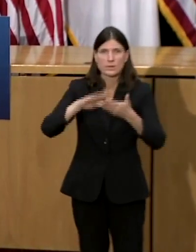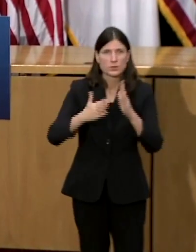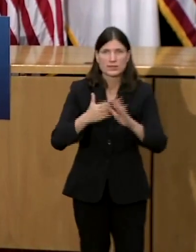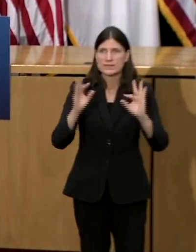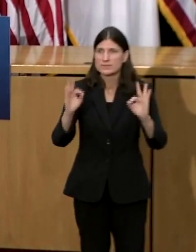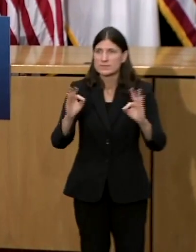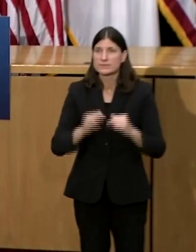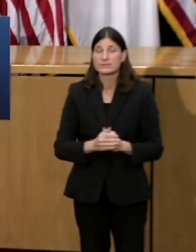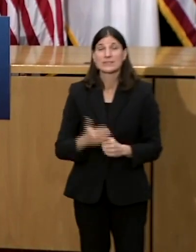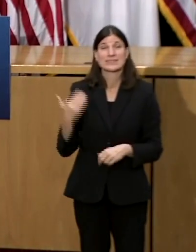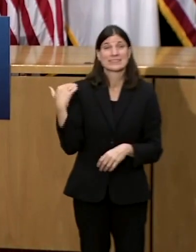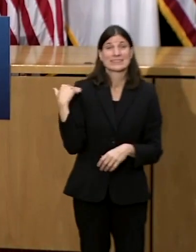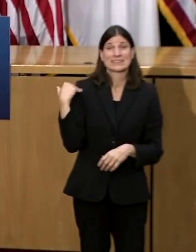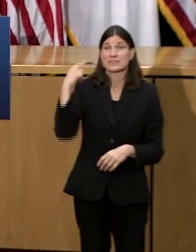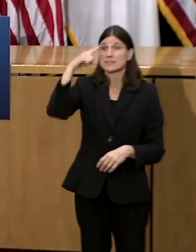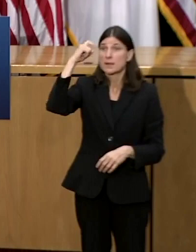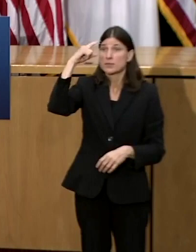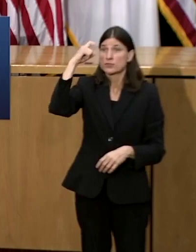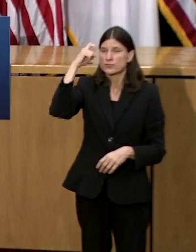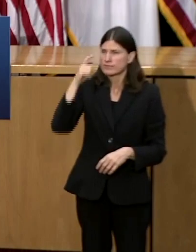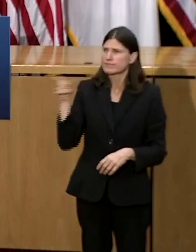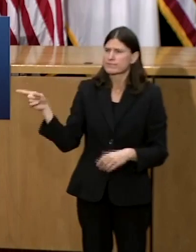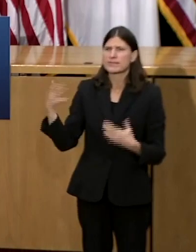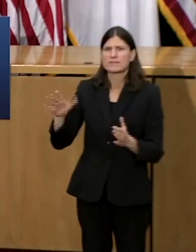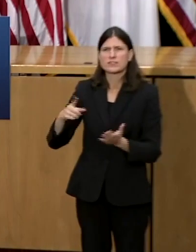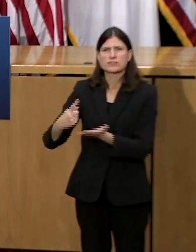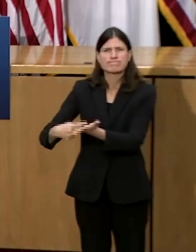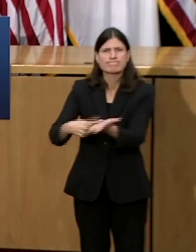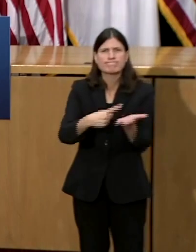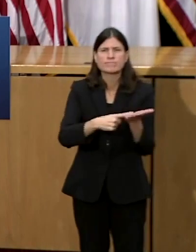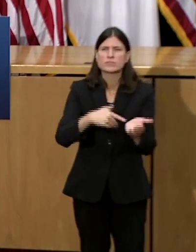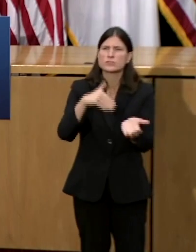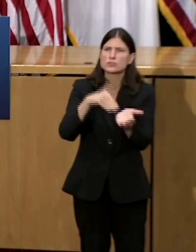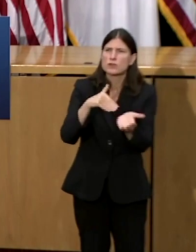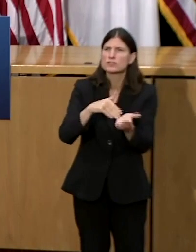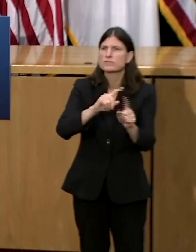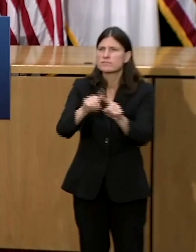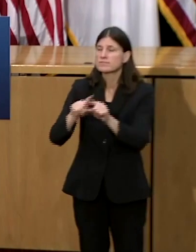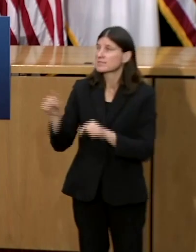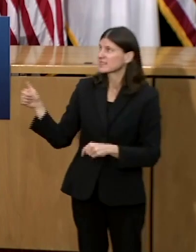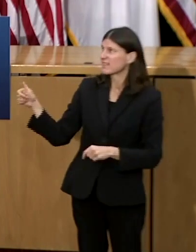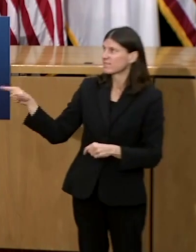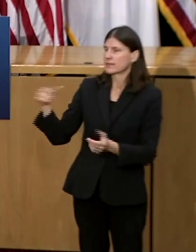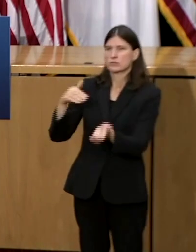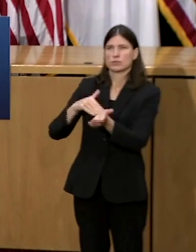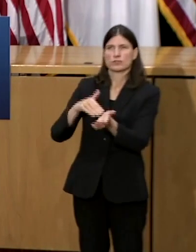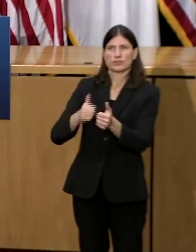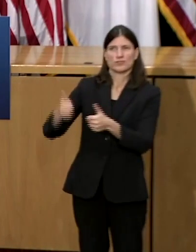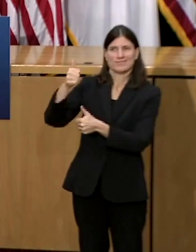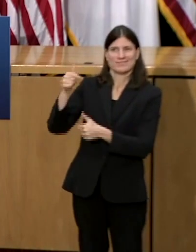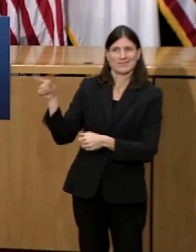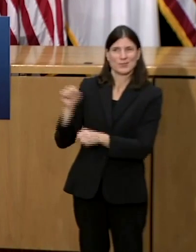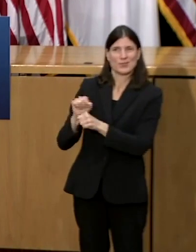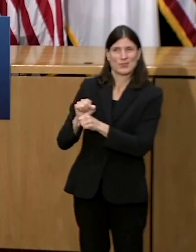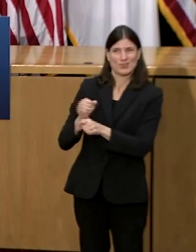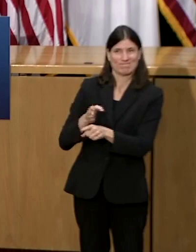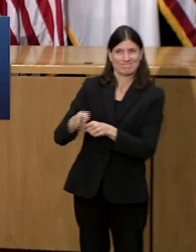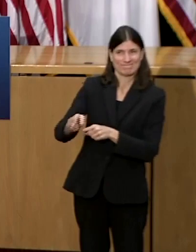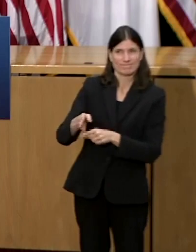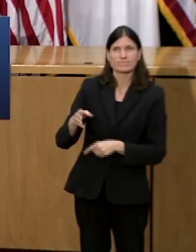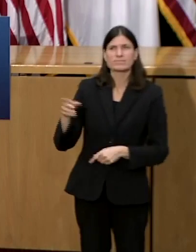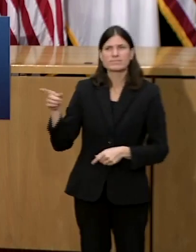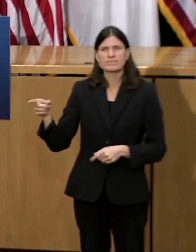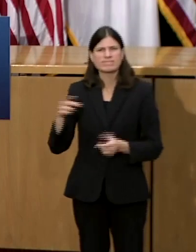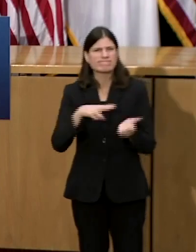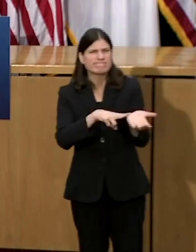extensive consultation with doctors, infectious disease experts, and public health officials, the Department of Elementary and Secondary Education provided